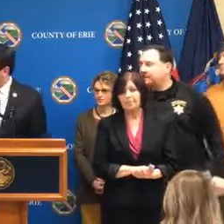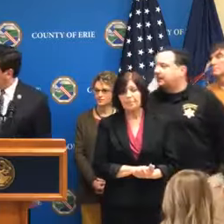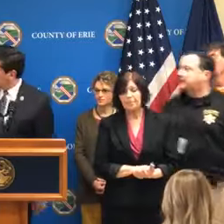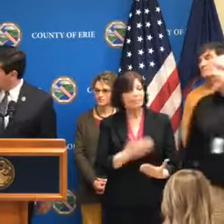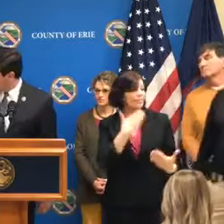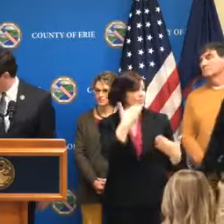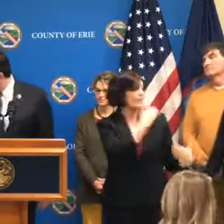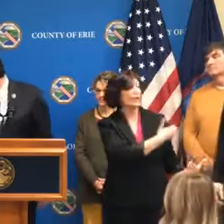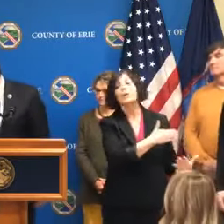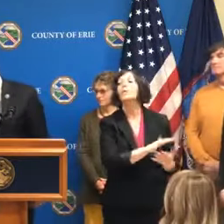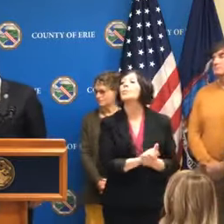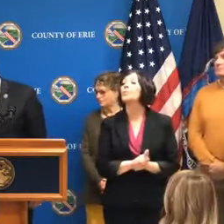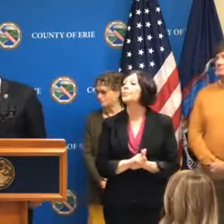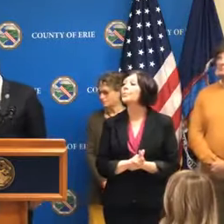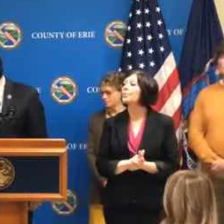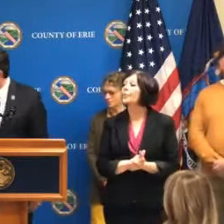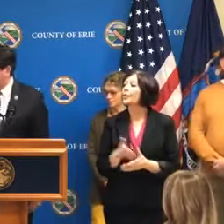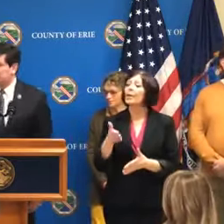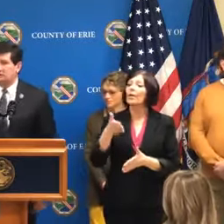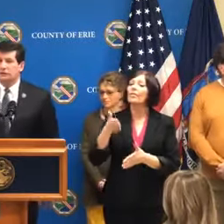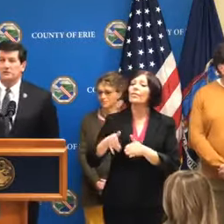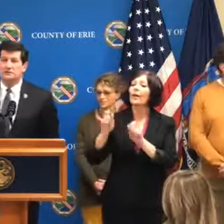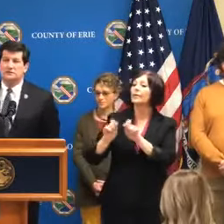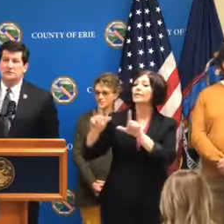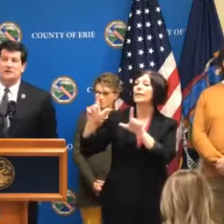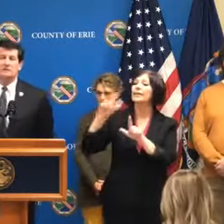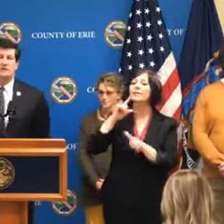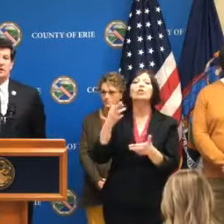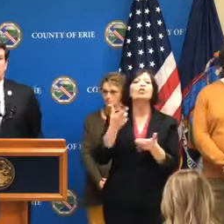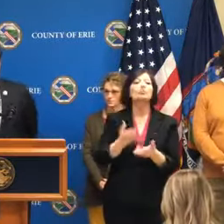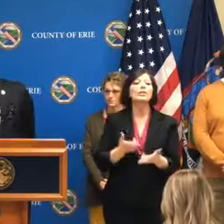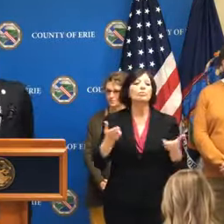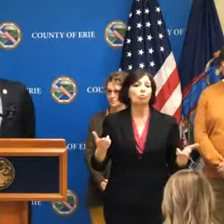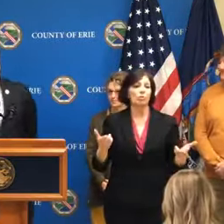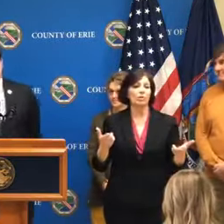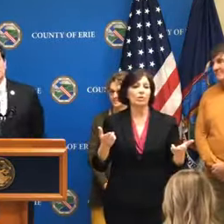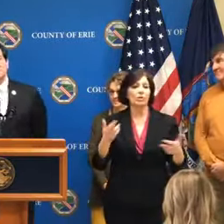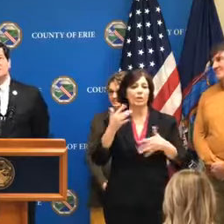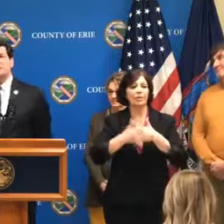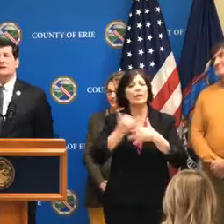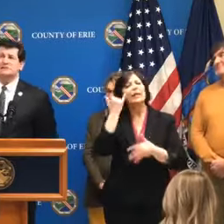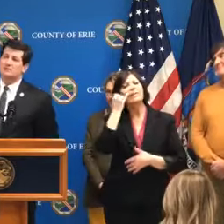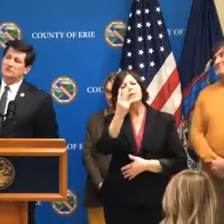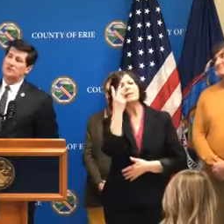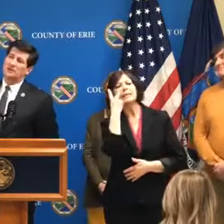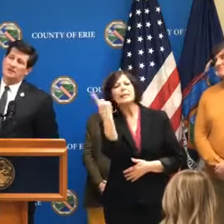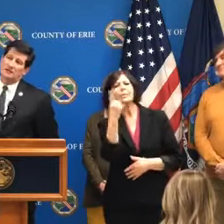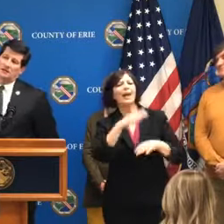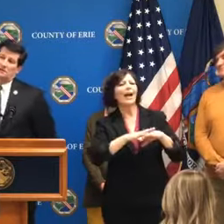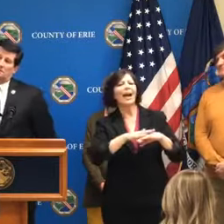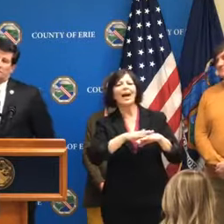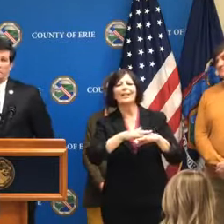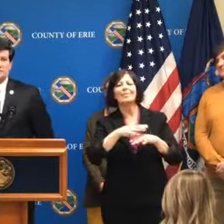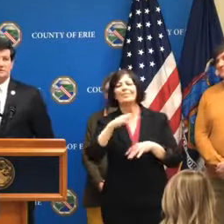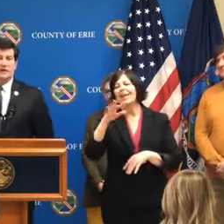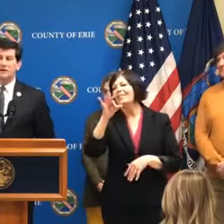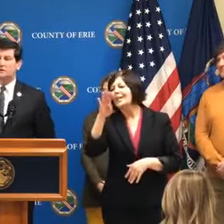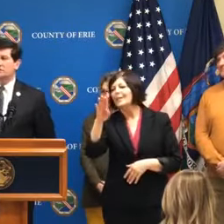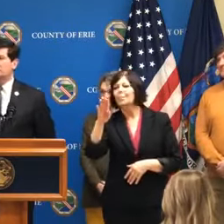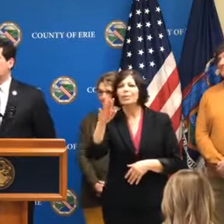Thank you. Final slide is the resources that are available. If you see something on social media that your